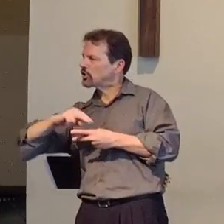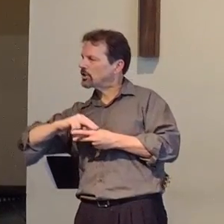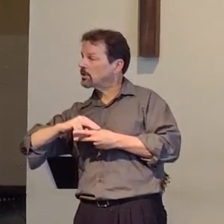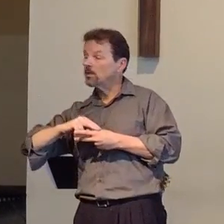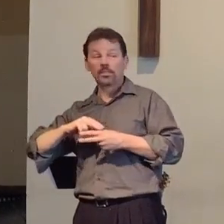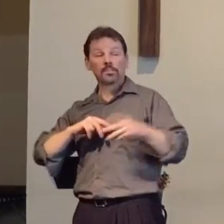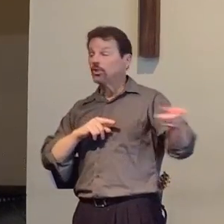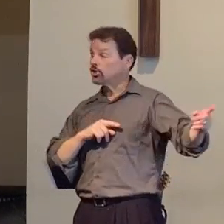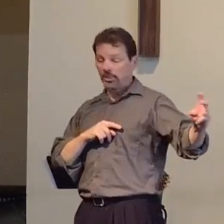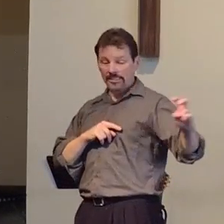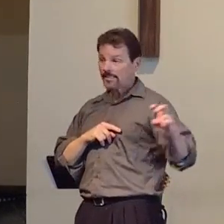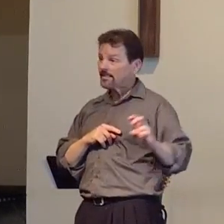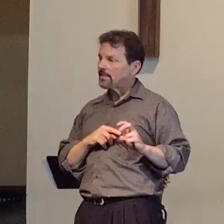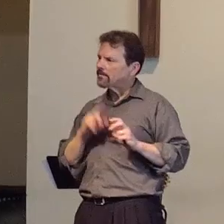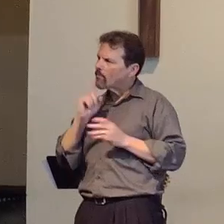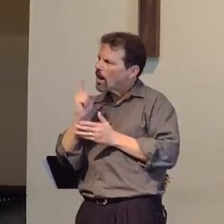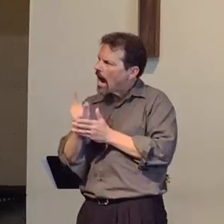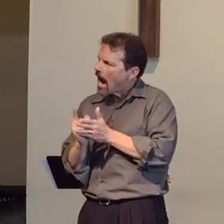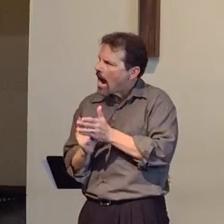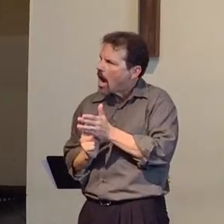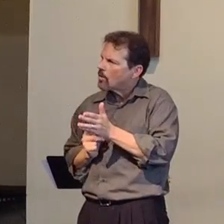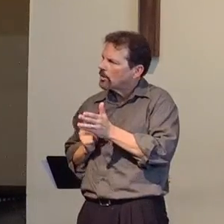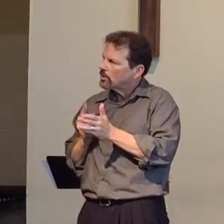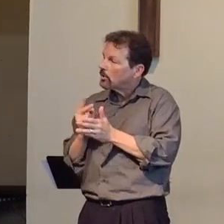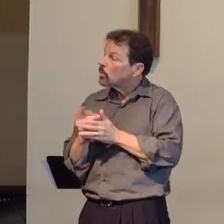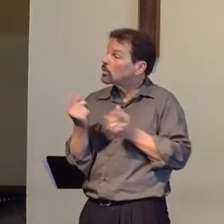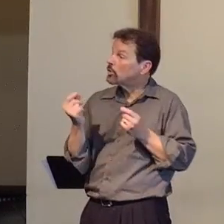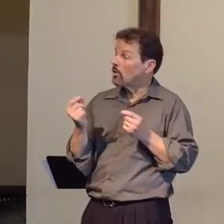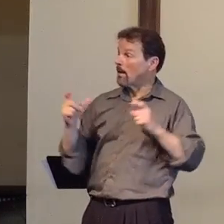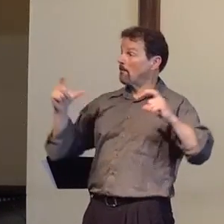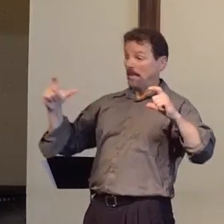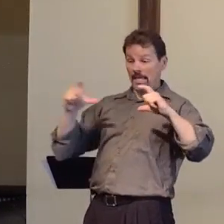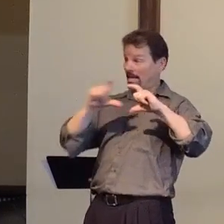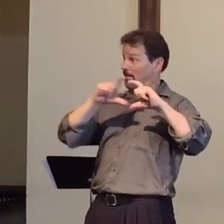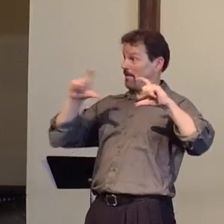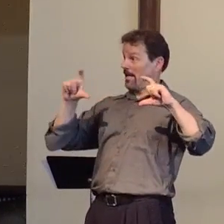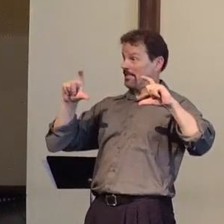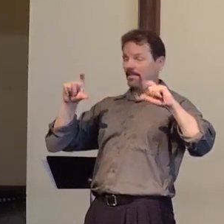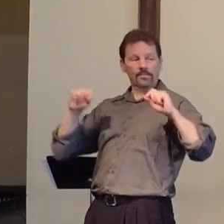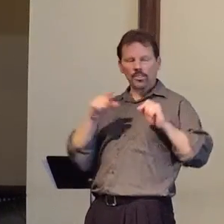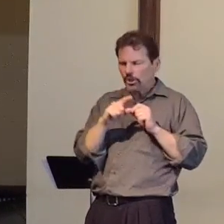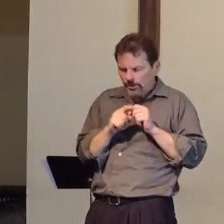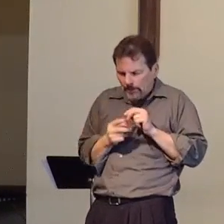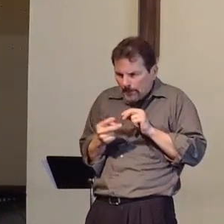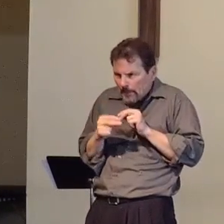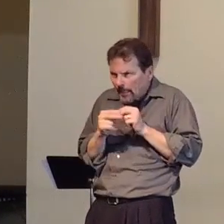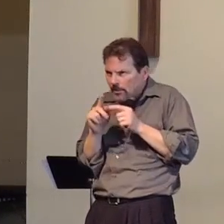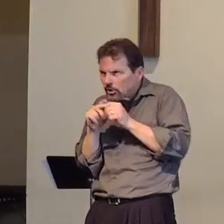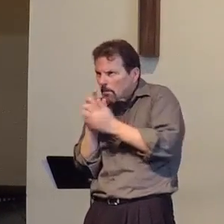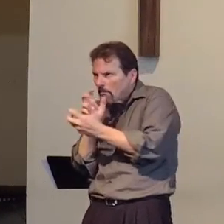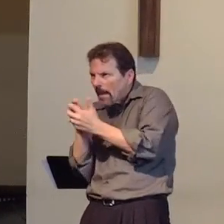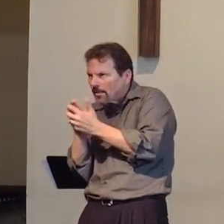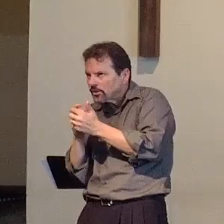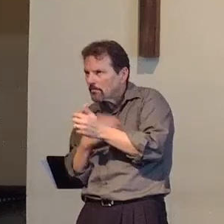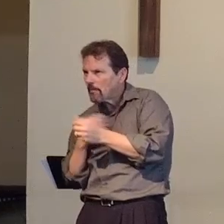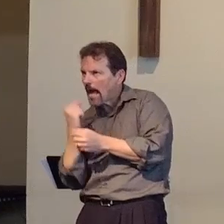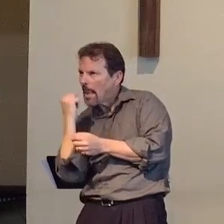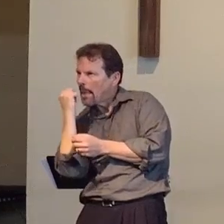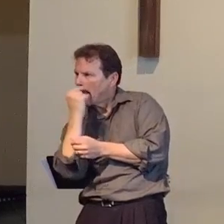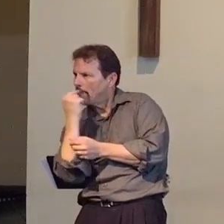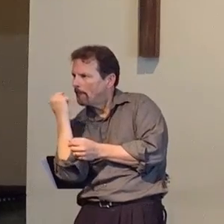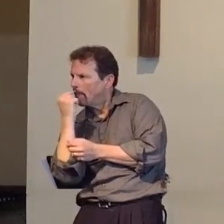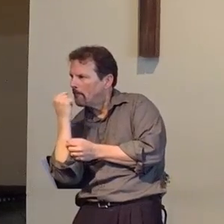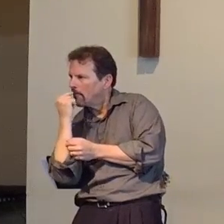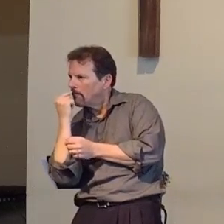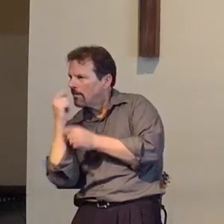my bed for hours cutting Band-Aids the size of my lip. So I have something